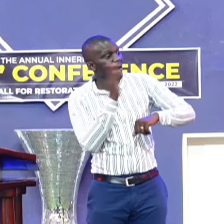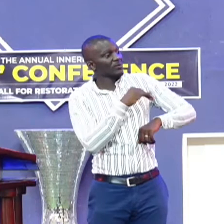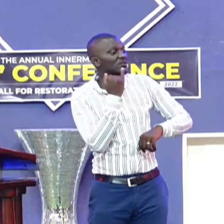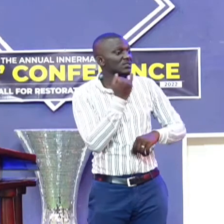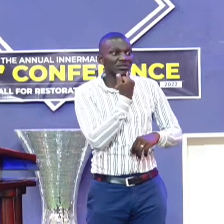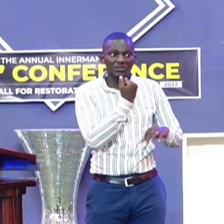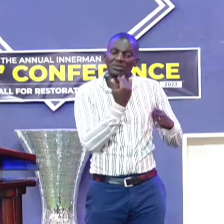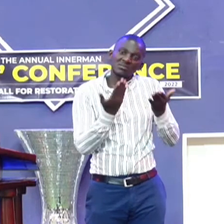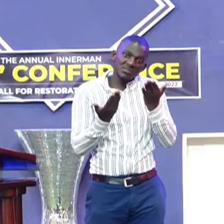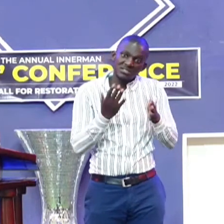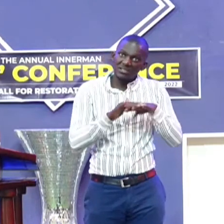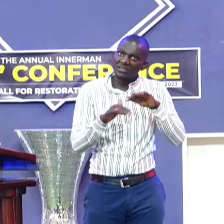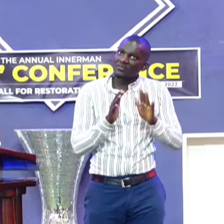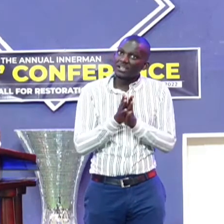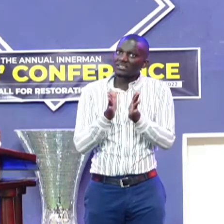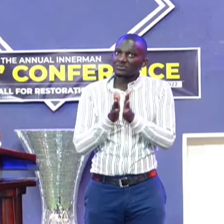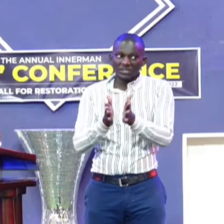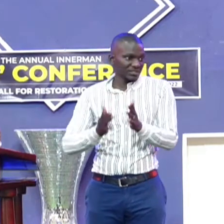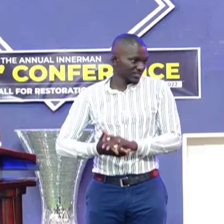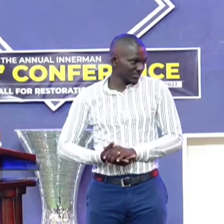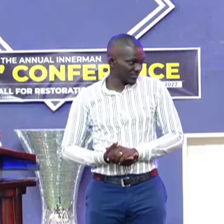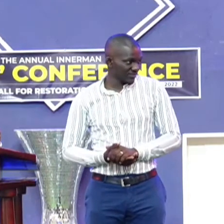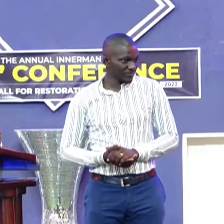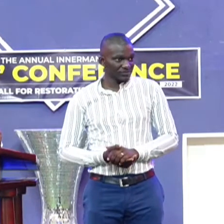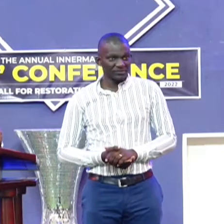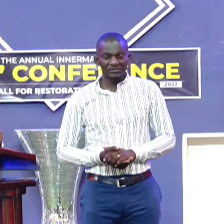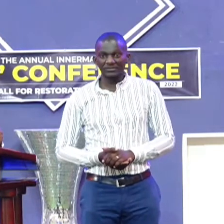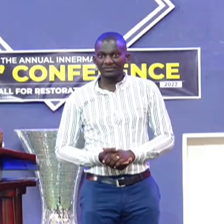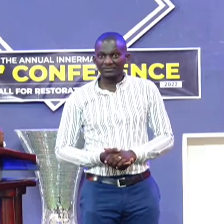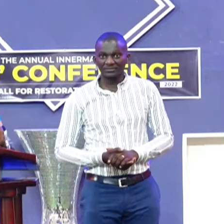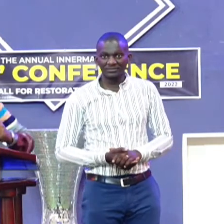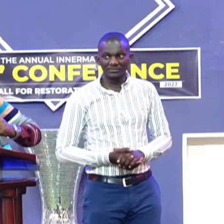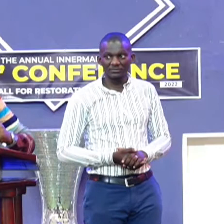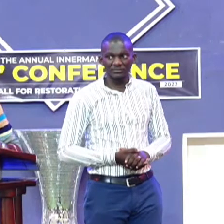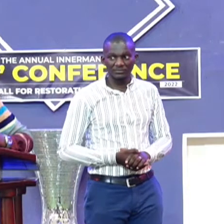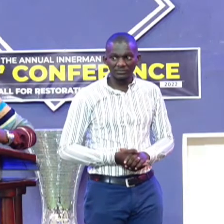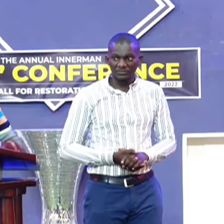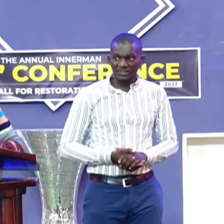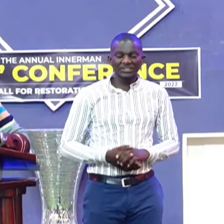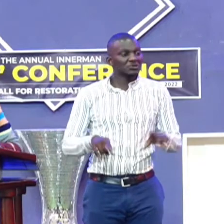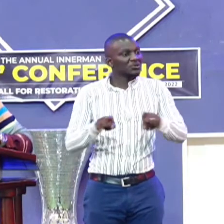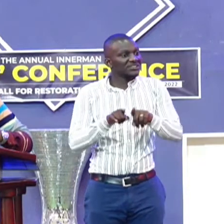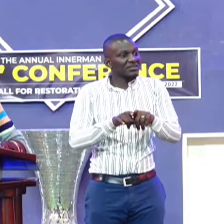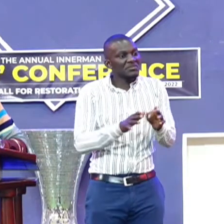I don't know whether their father had not told them that though we are in Moab, but you're not